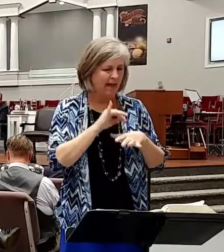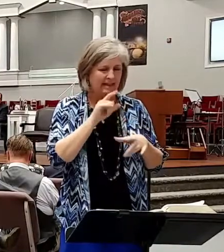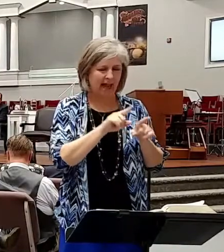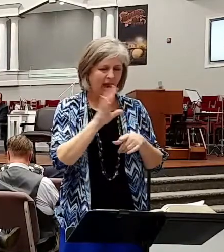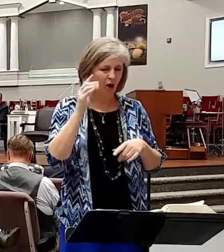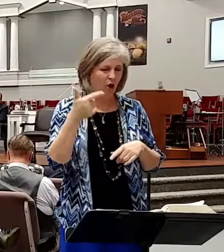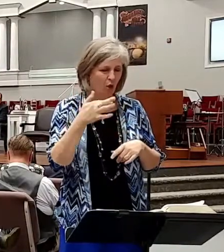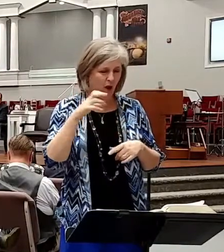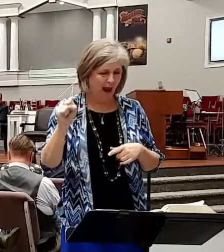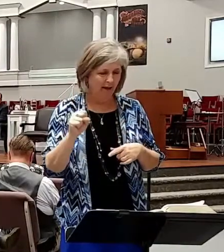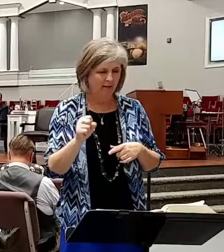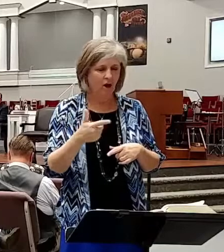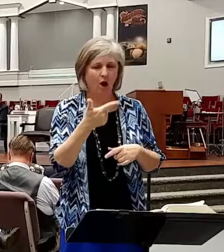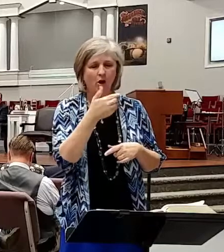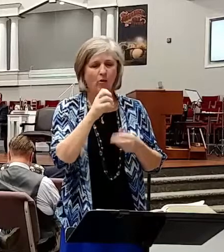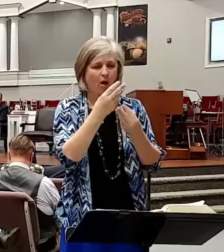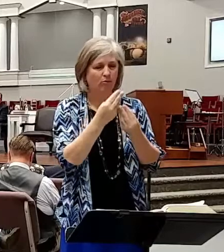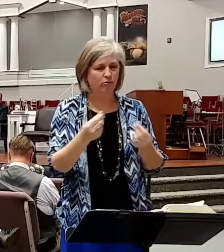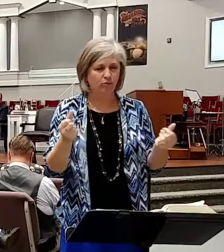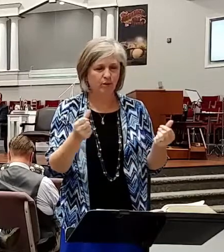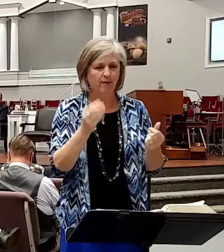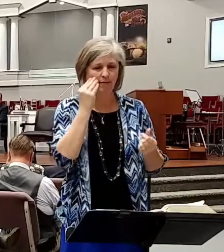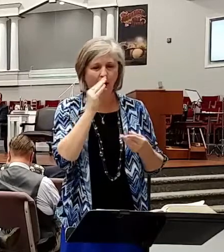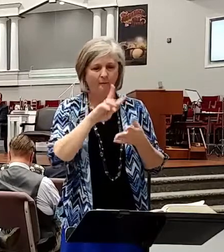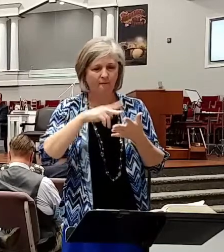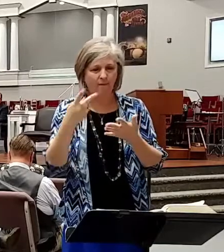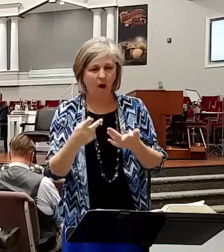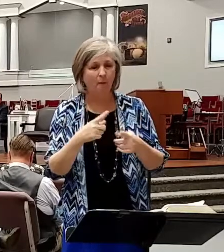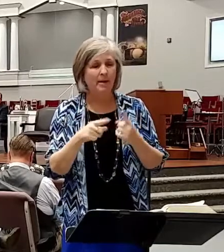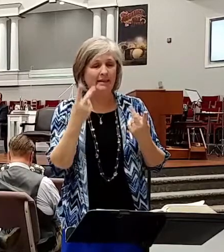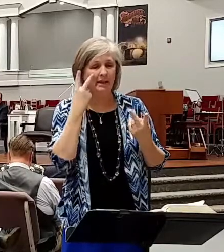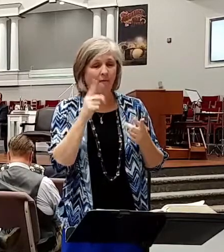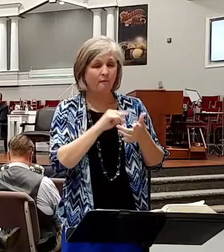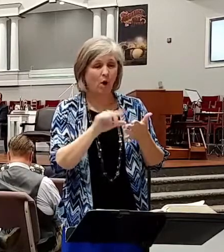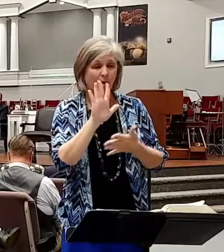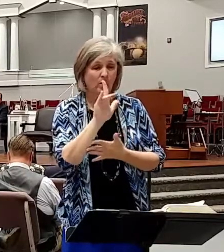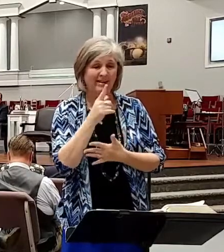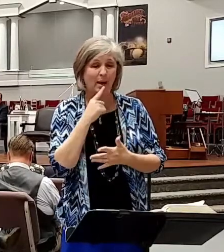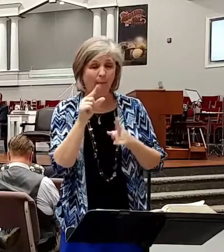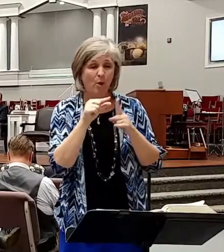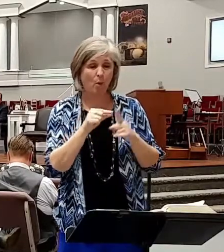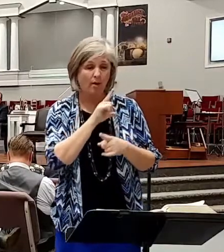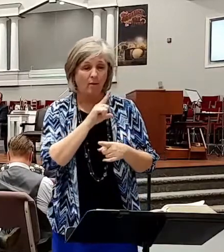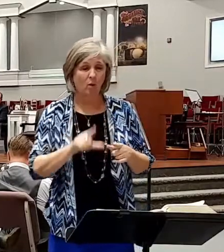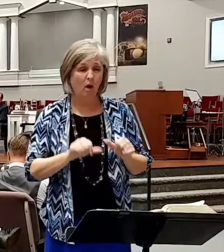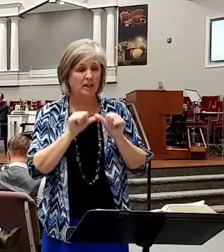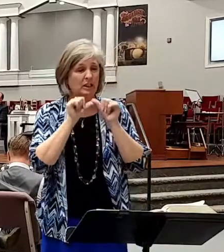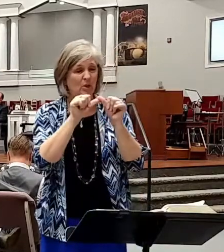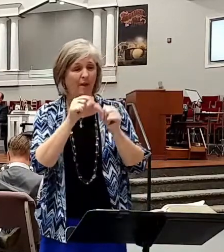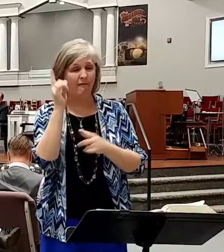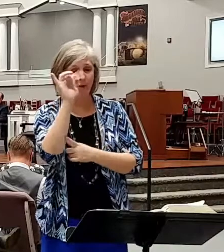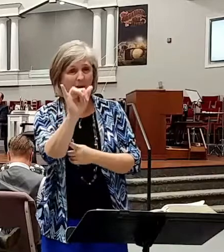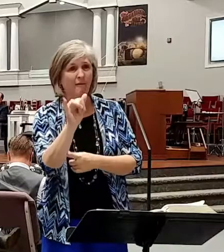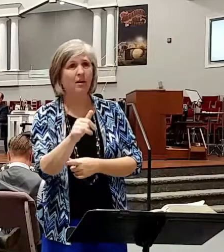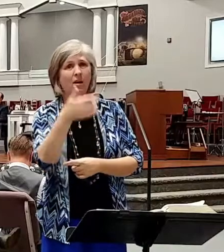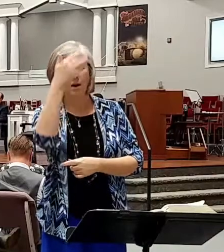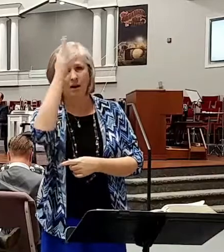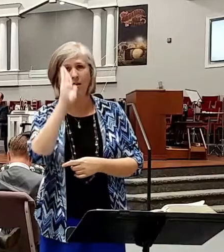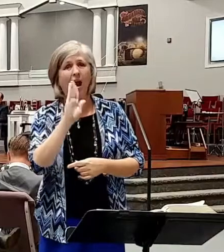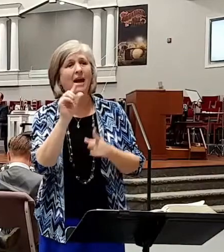The grass witheth, the flower thereof falleth away. But watch verse 25, But the Word of the Lord endureth forever. God's Word is durable. My first message